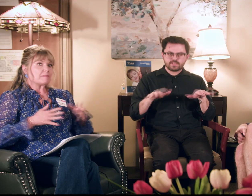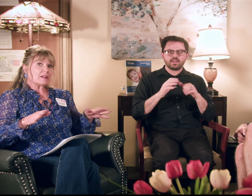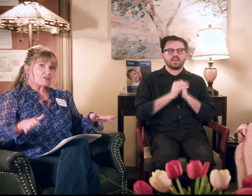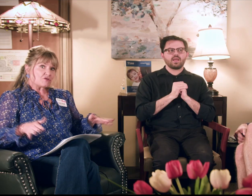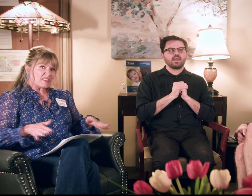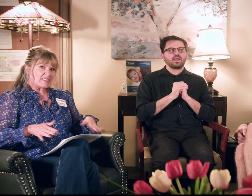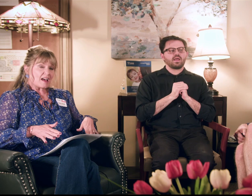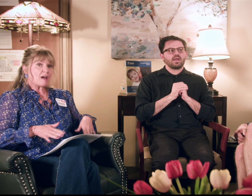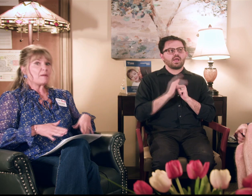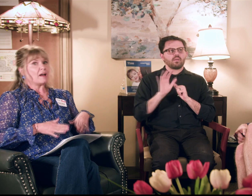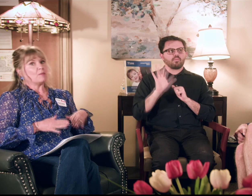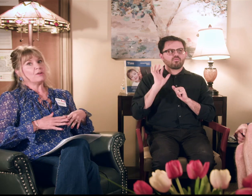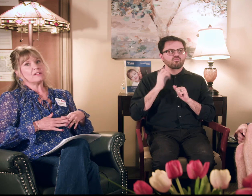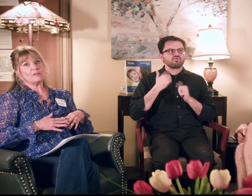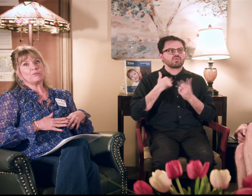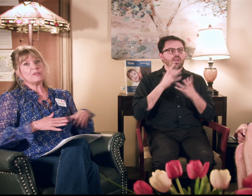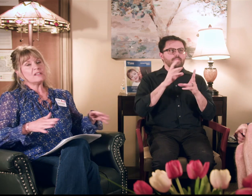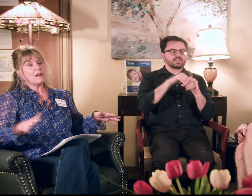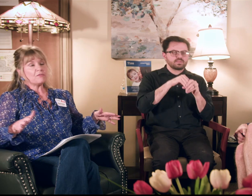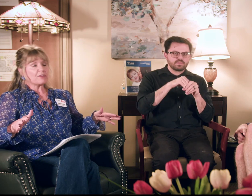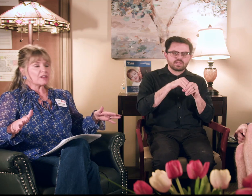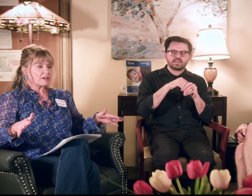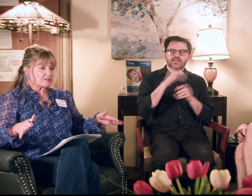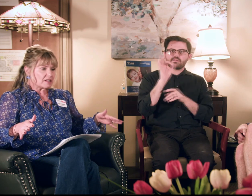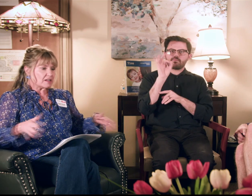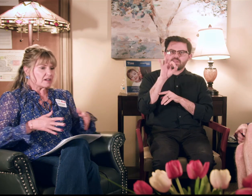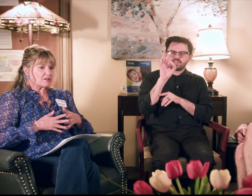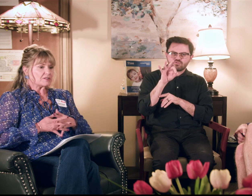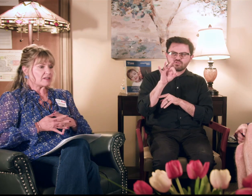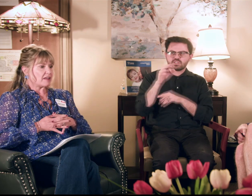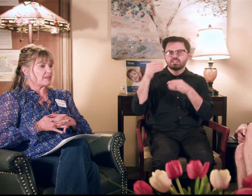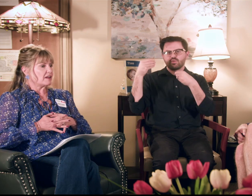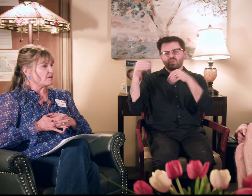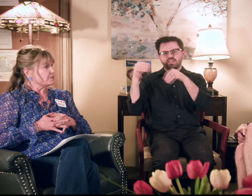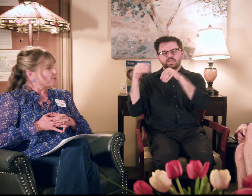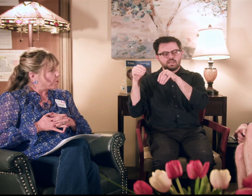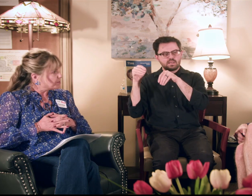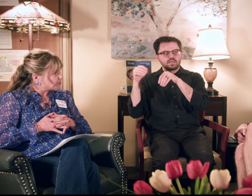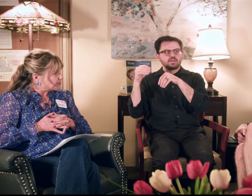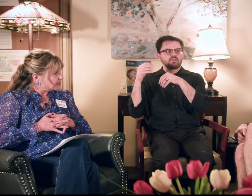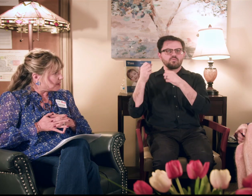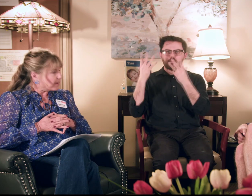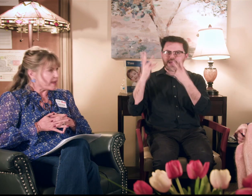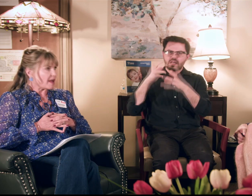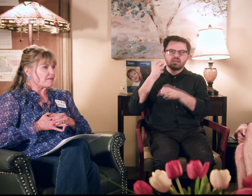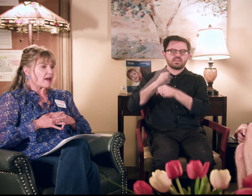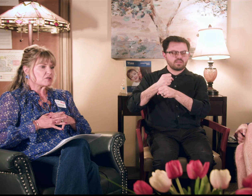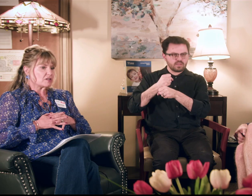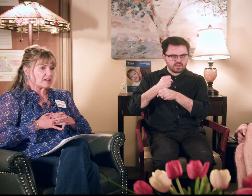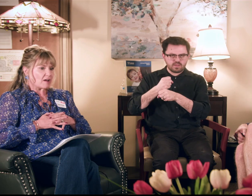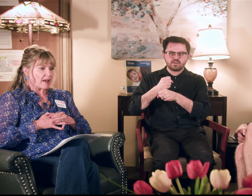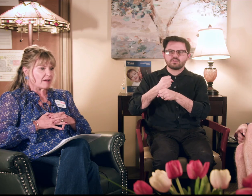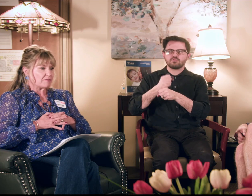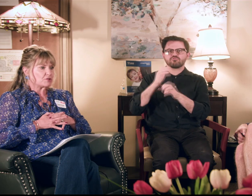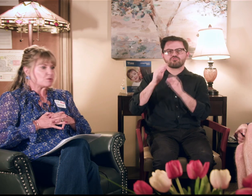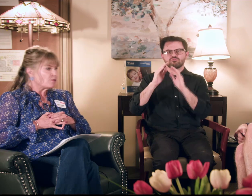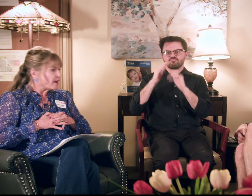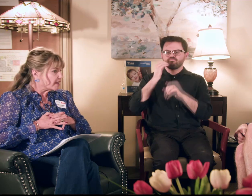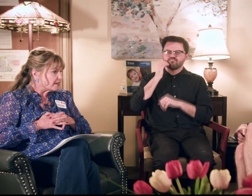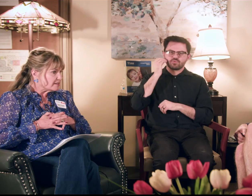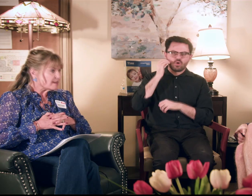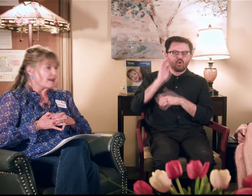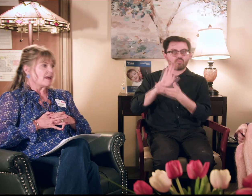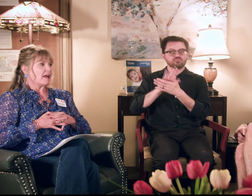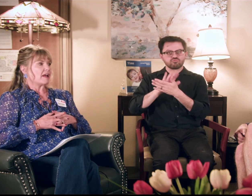I was in ministry some. I worked in retail for years and years, and then I also homeschooled some. I now have